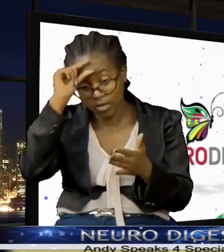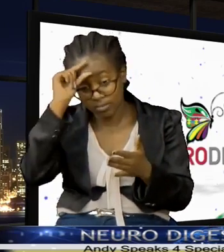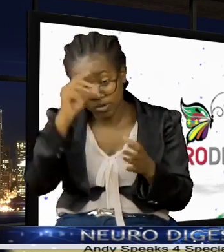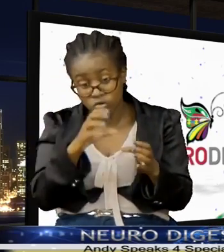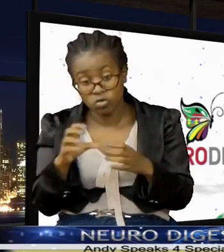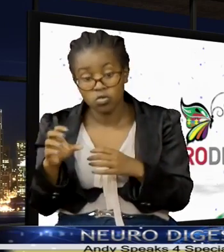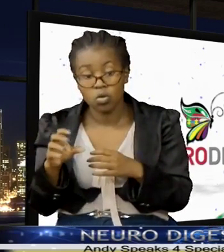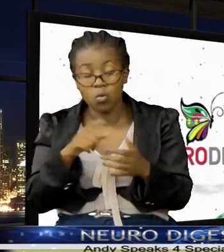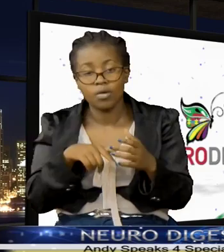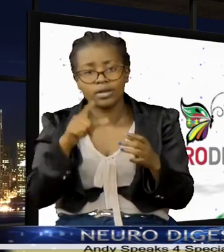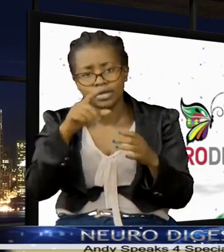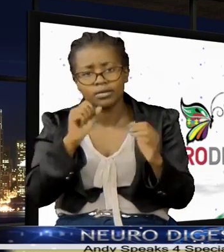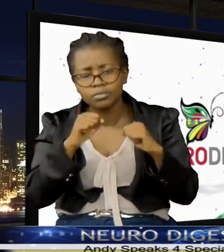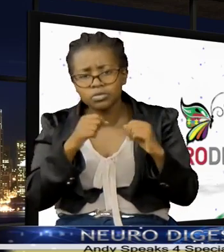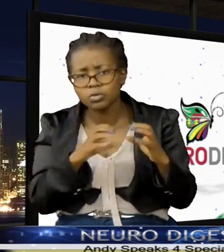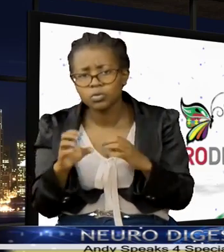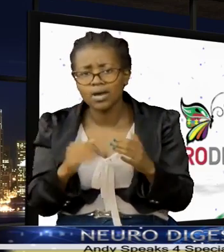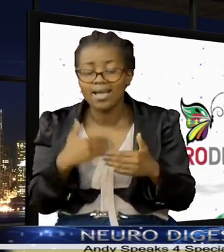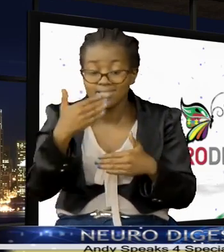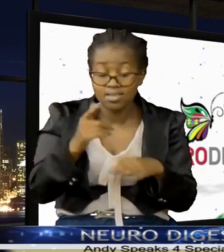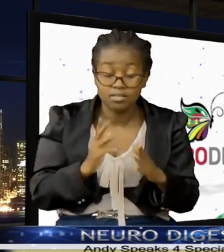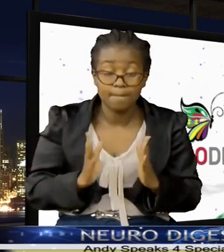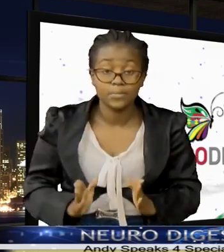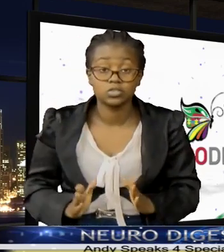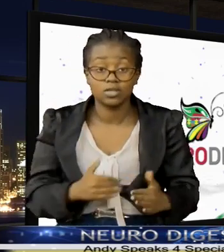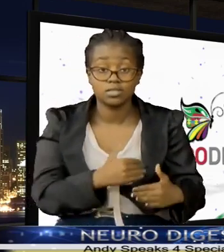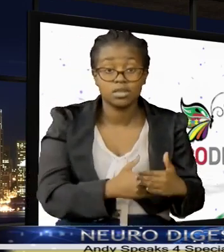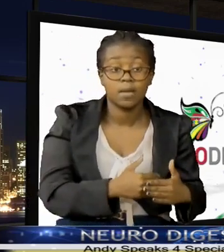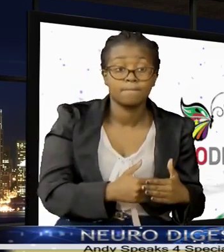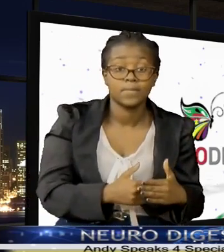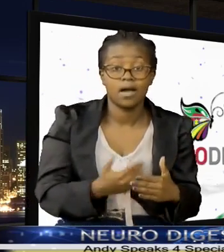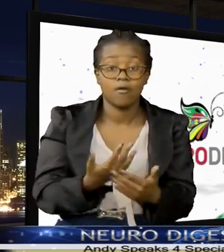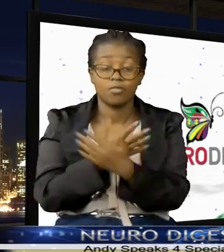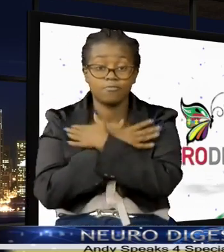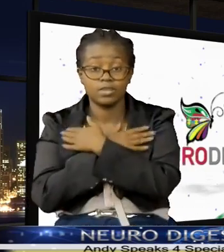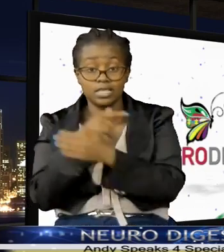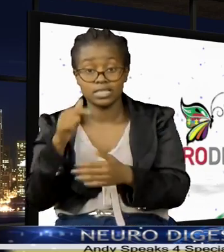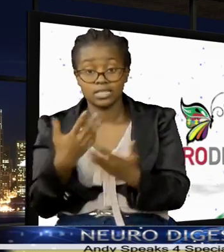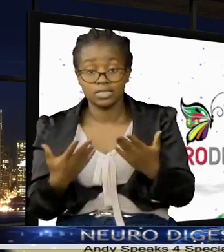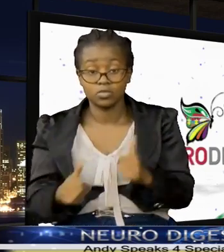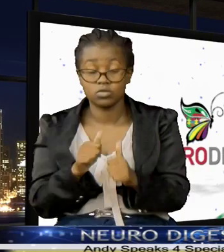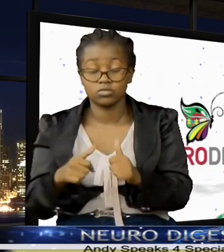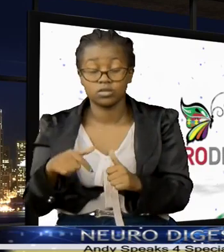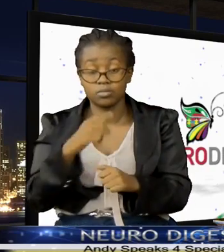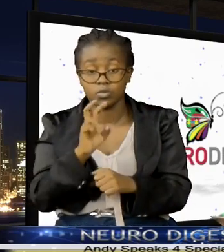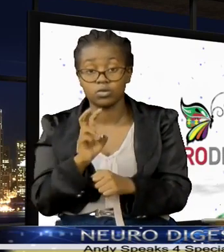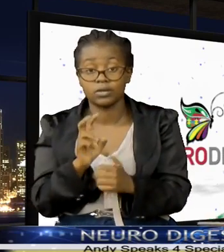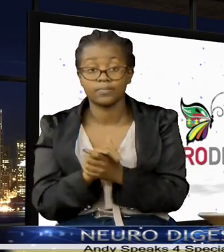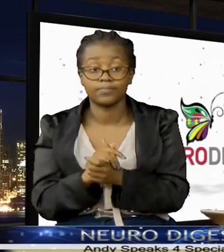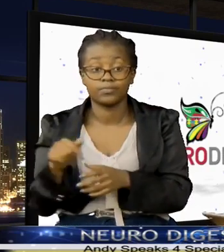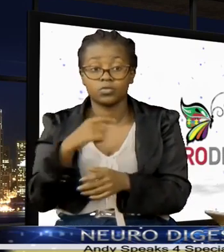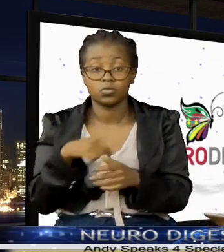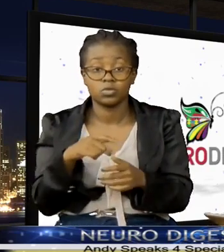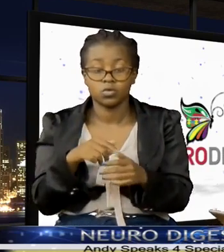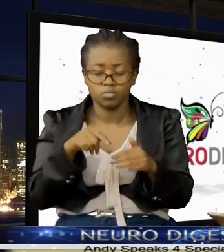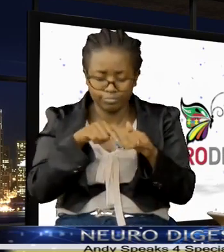do? What can you do as the next person, as the neighbor, as the friend? These are the things we shall be looking at as we